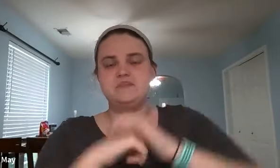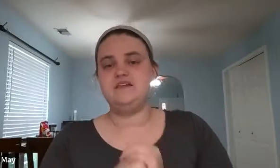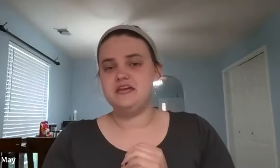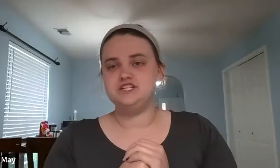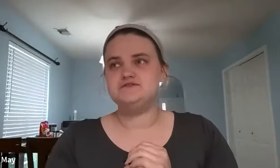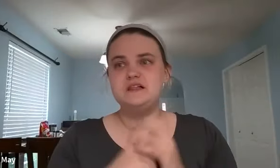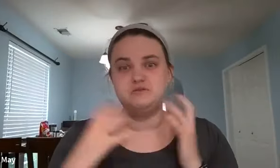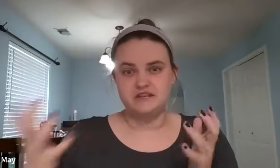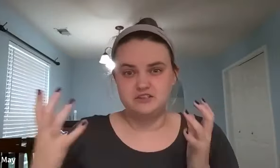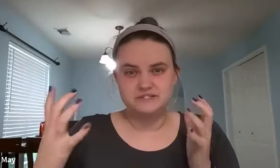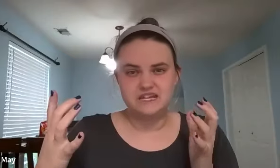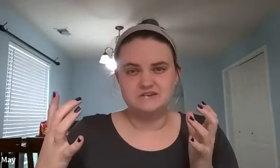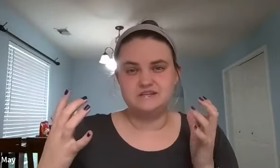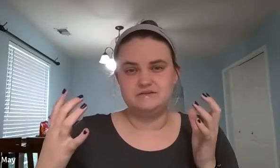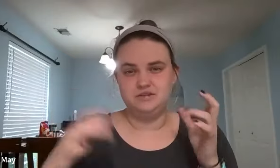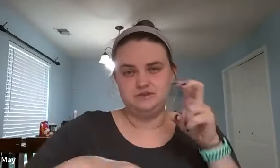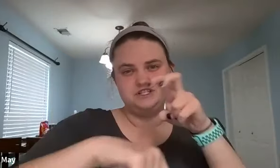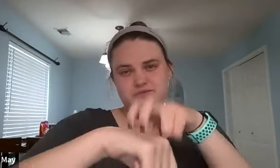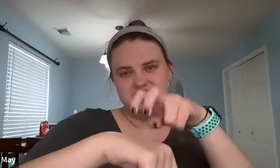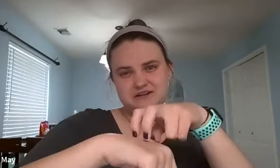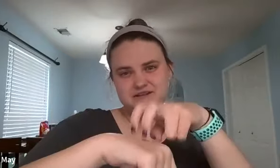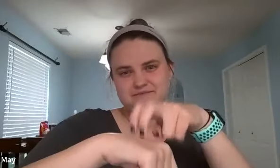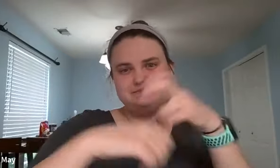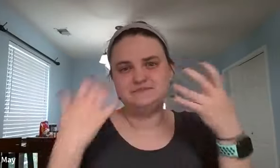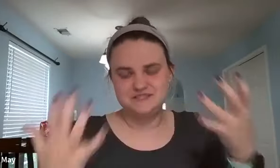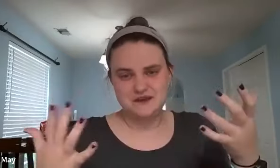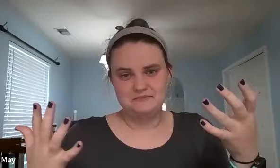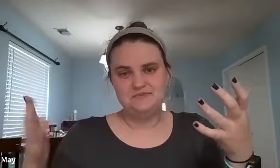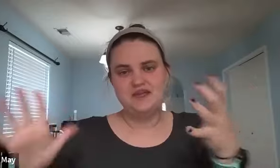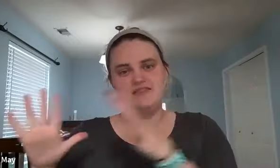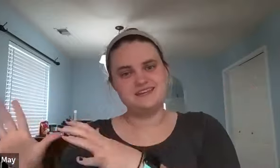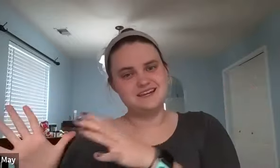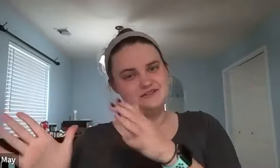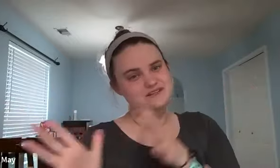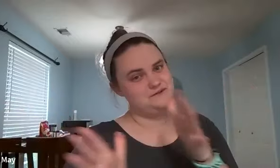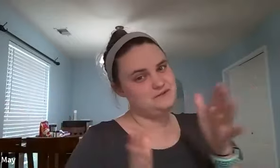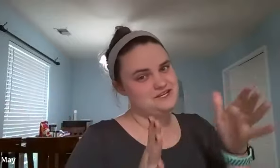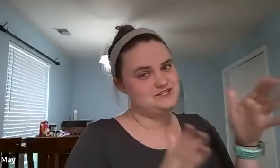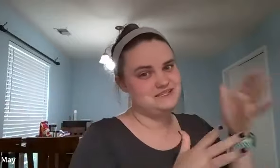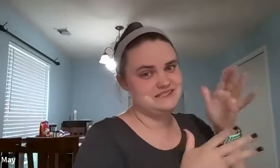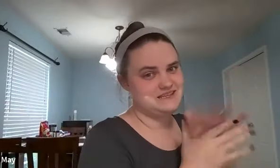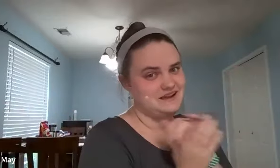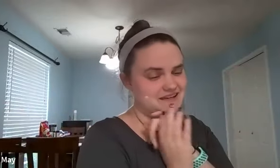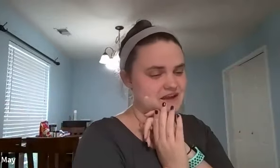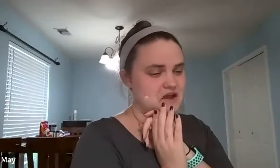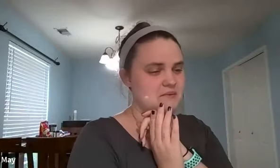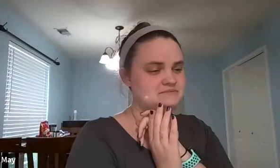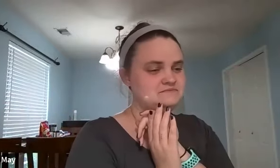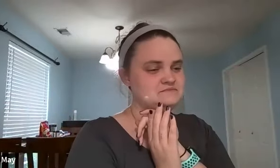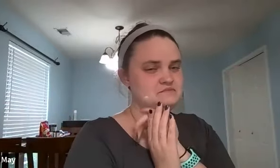And then just for like regular potatoes, like you would just do potatoes. So that's kind of the different ways you can sign it, per